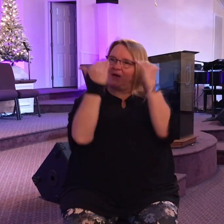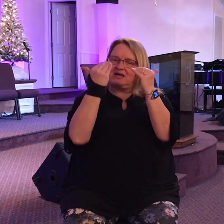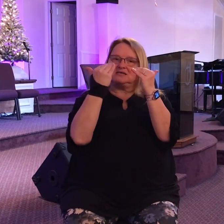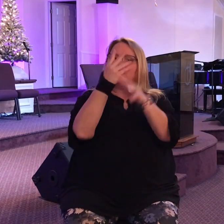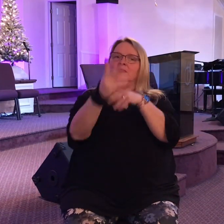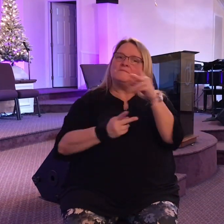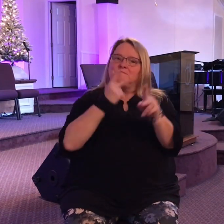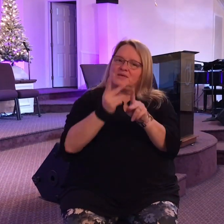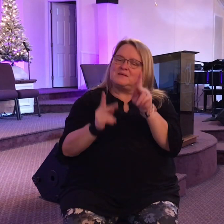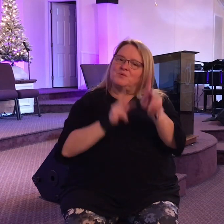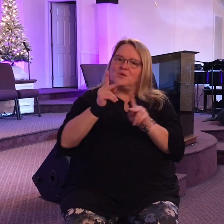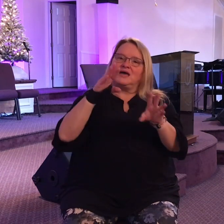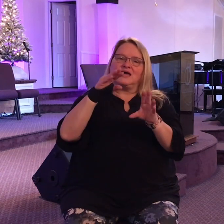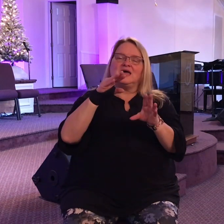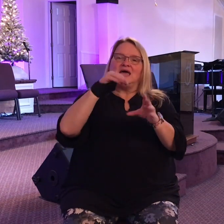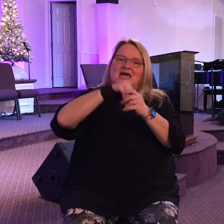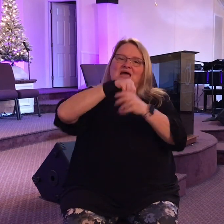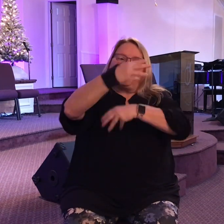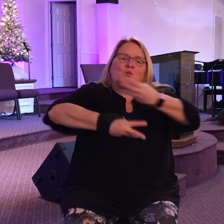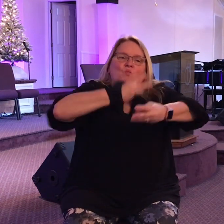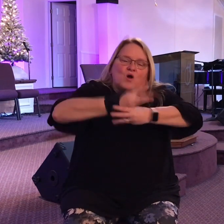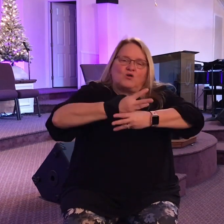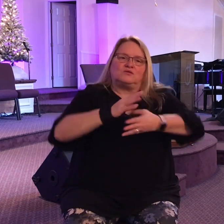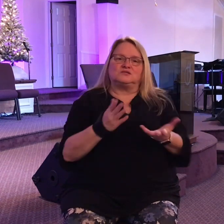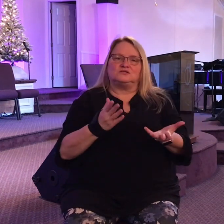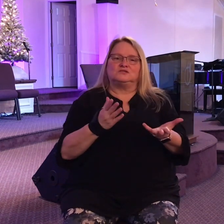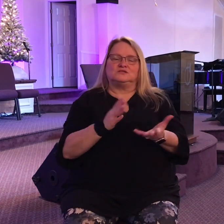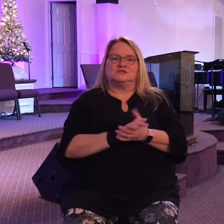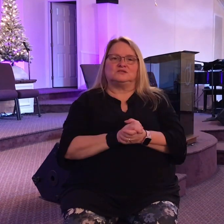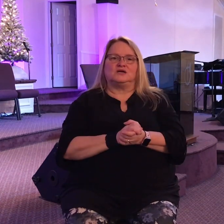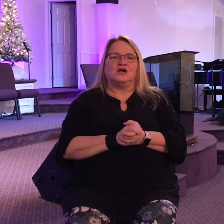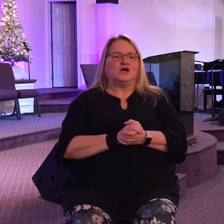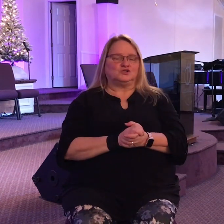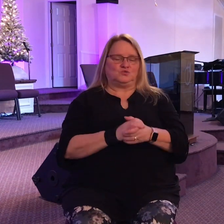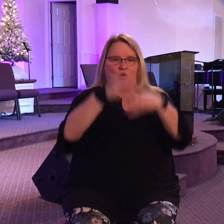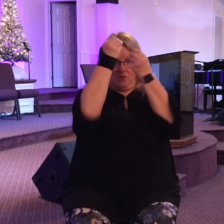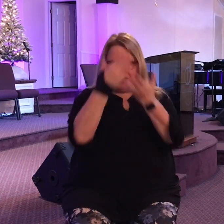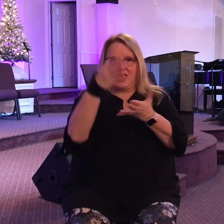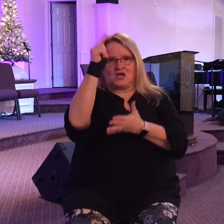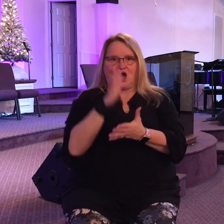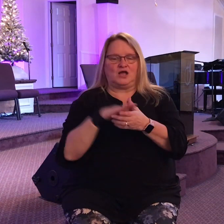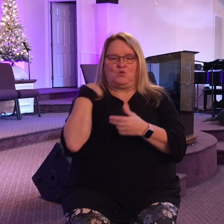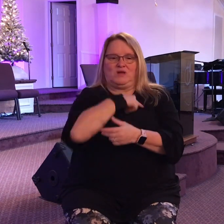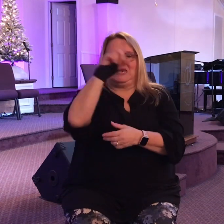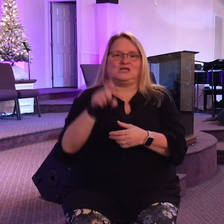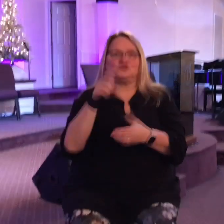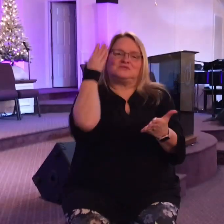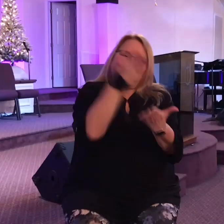your house. Where you go to work. You've got to stop condemning sinners because they don't act like